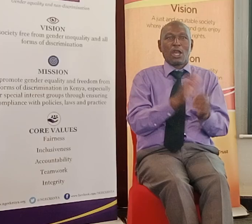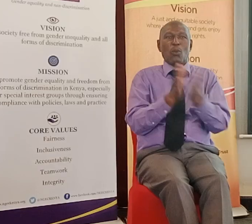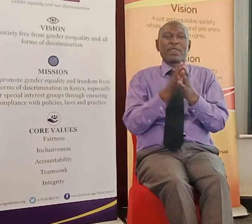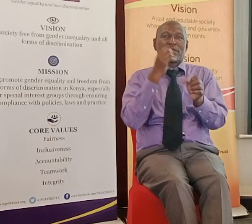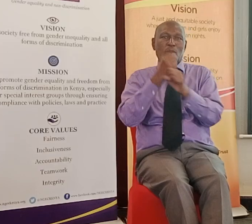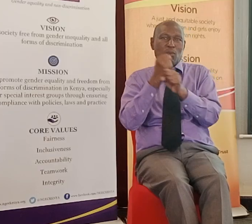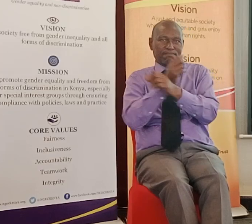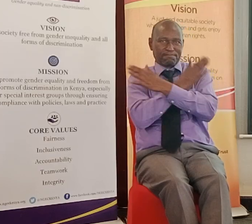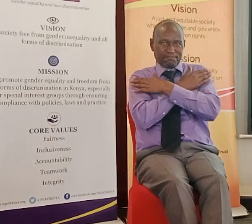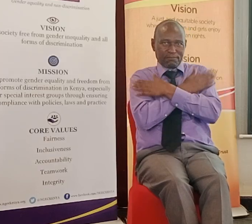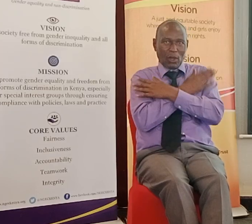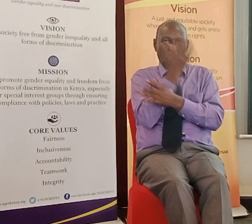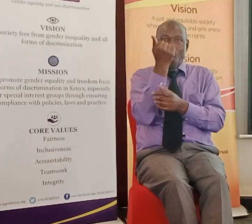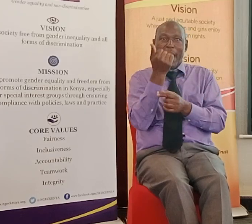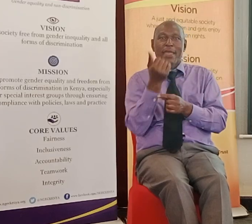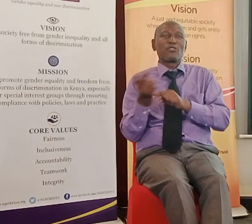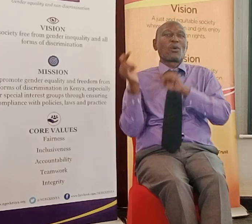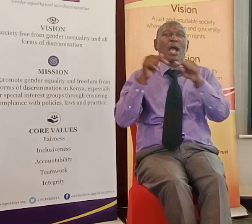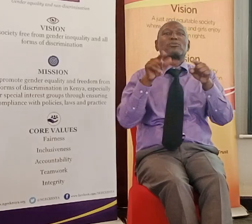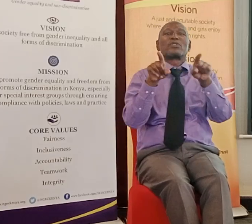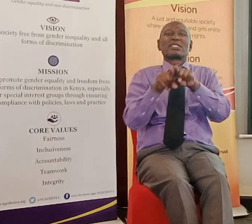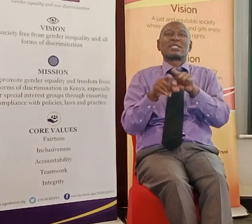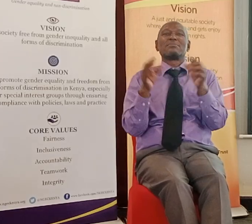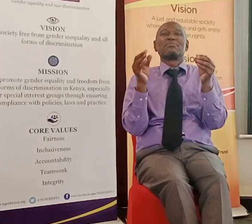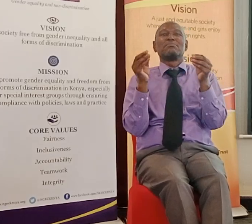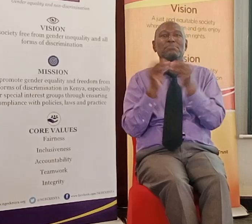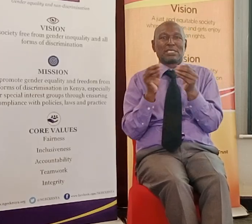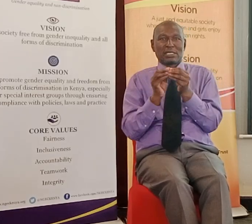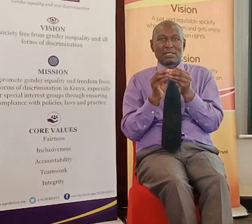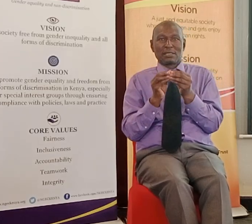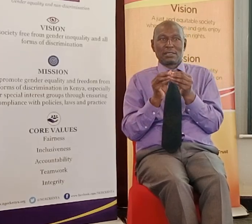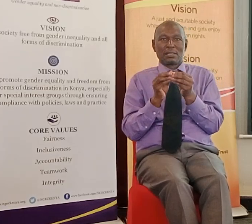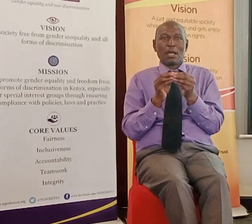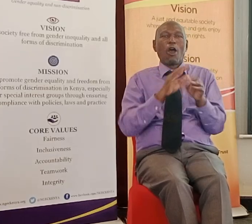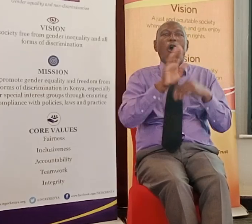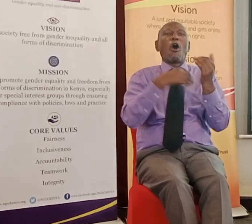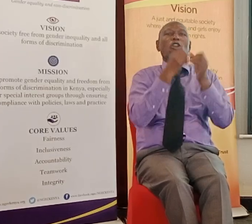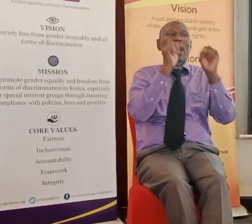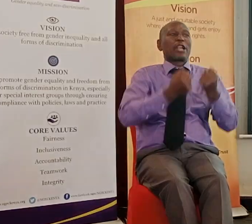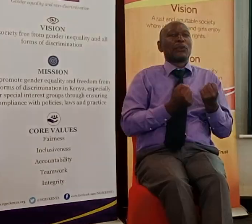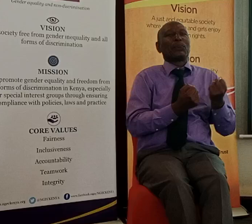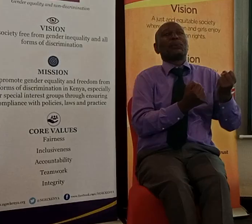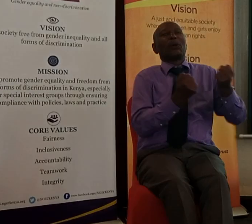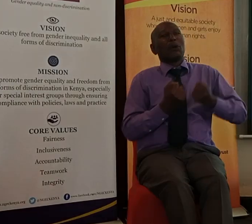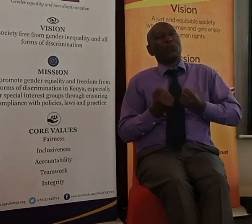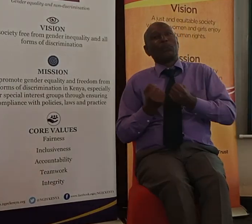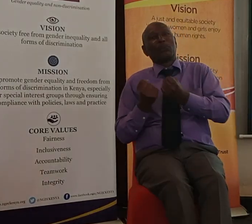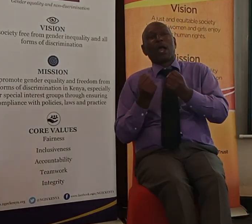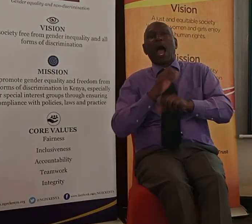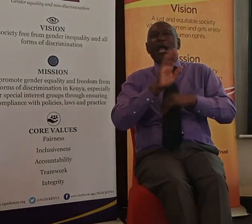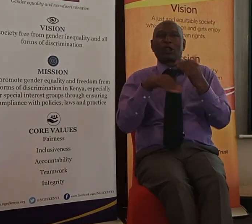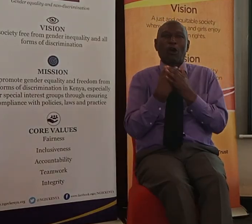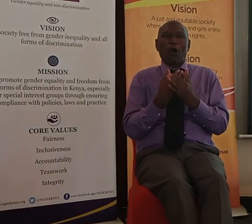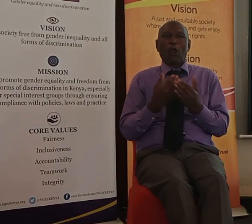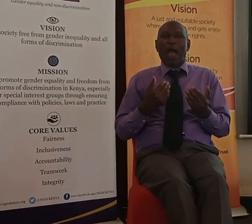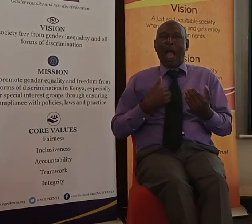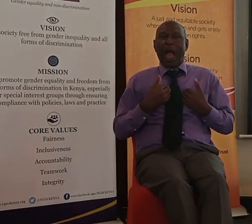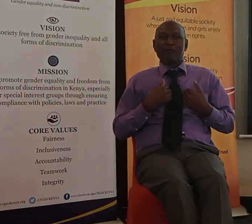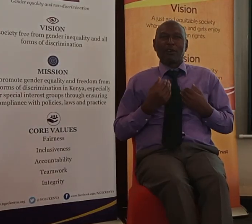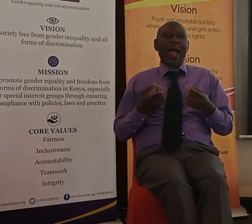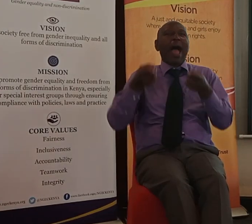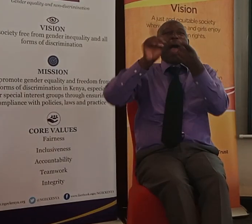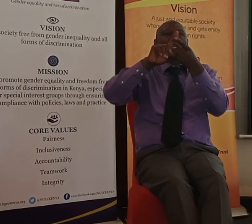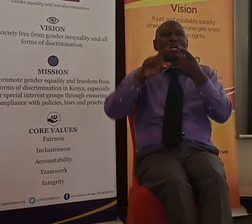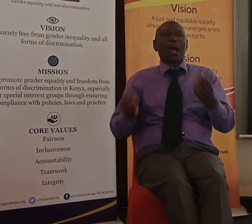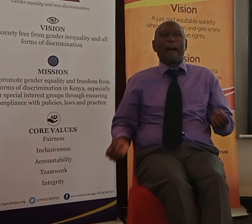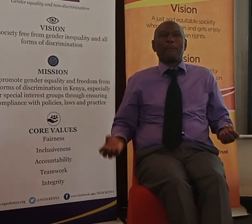because they were coming to the same meeting. Otherwise, both of them would have driven, and that makes the emissions more.